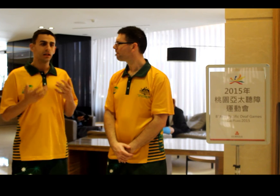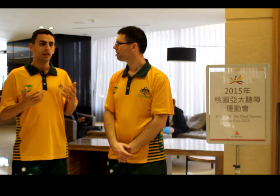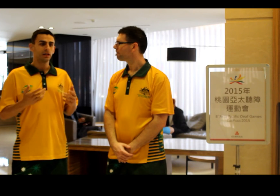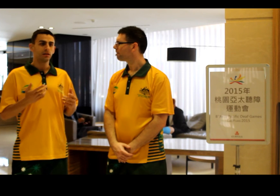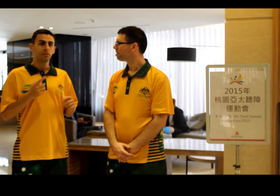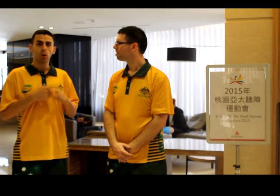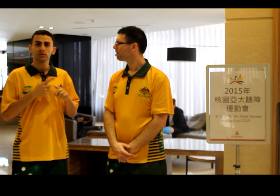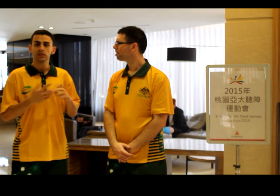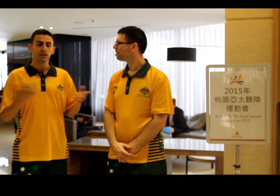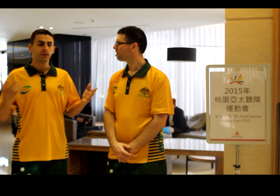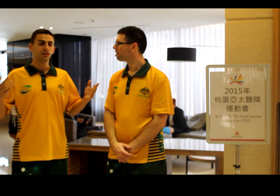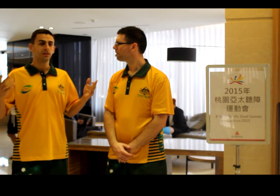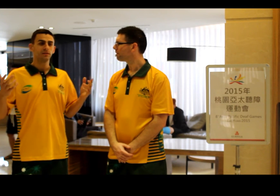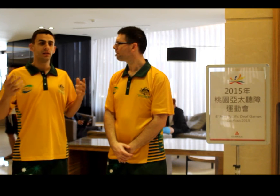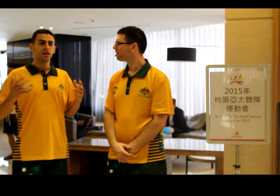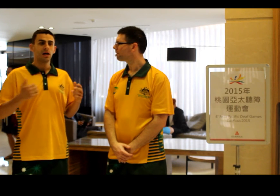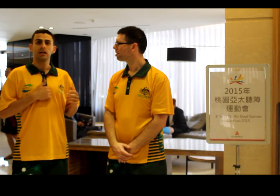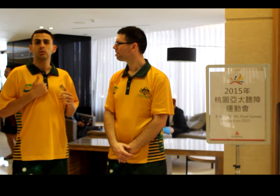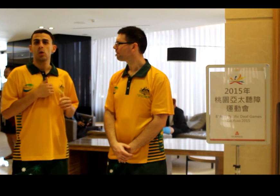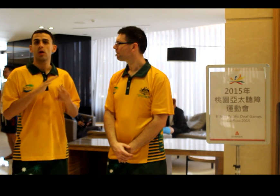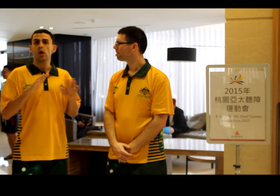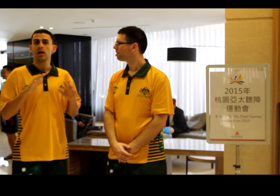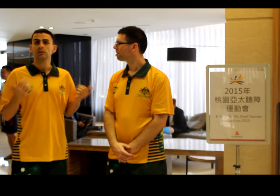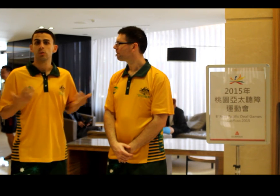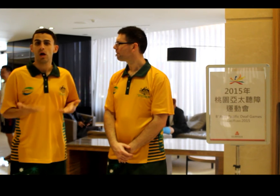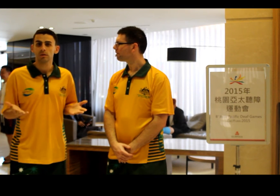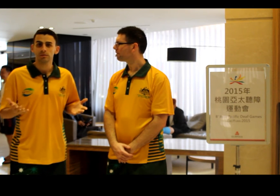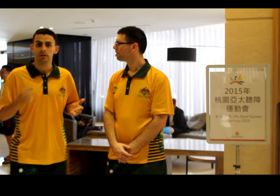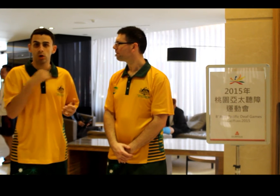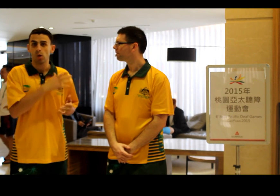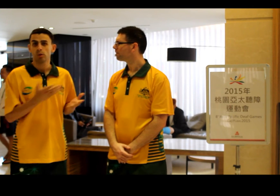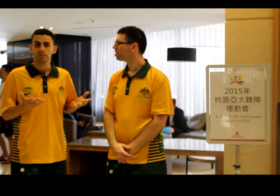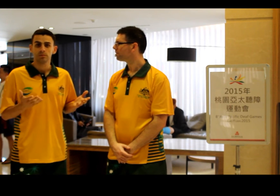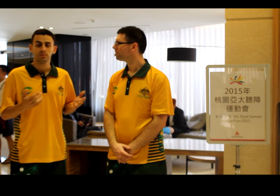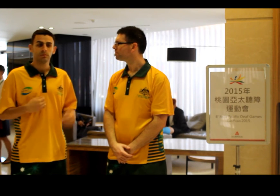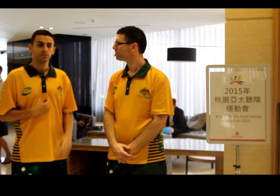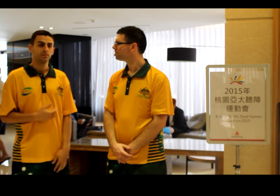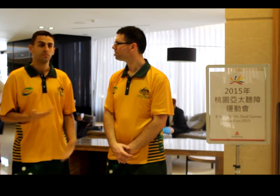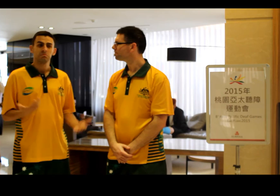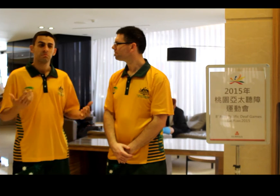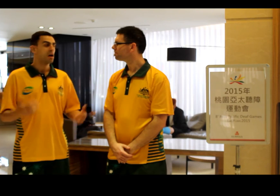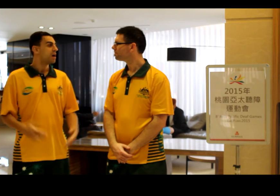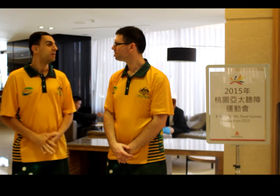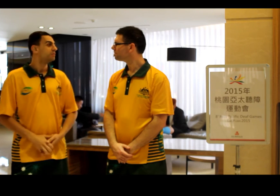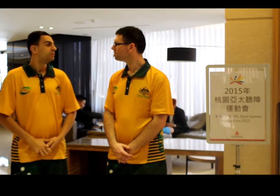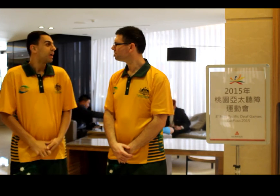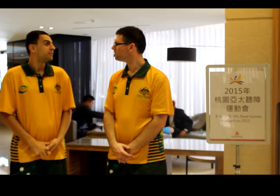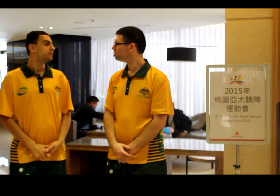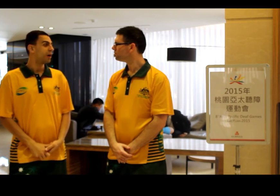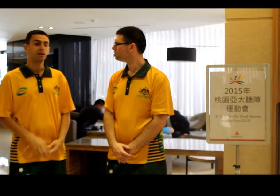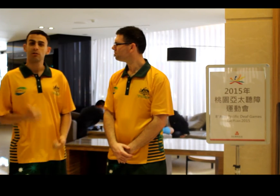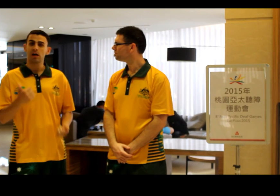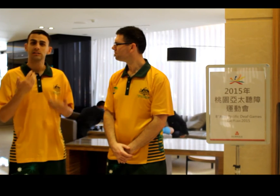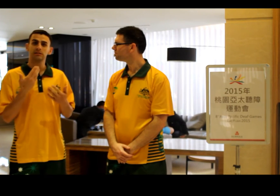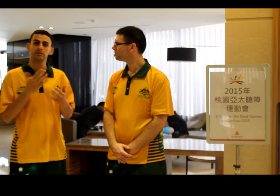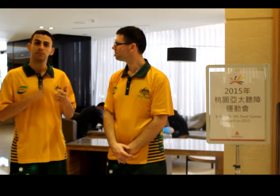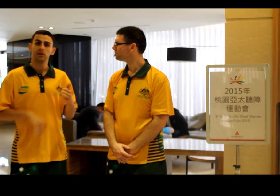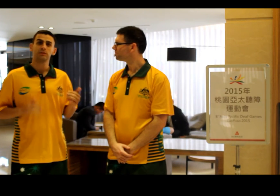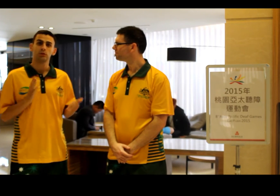in the games, how to prepare mentally, physically, and just enjoy the holiday and the travel in Taiwan as well. Yeah, so